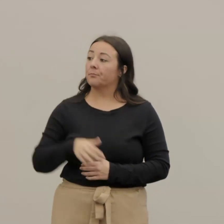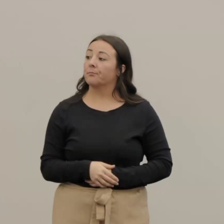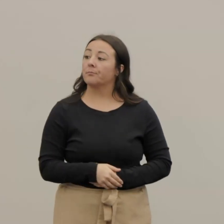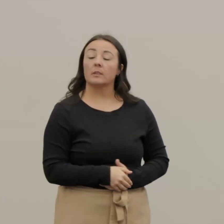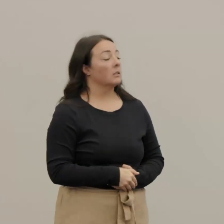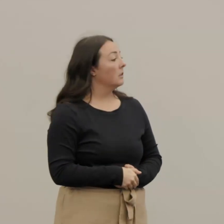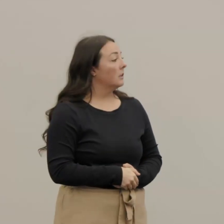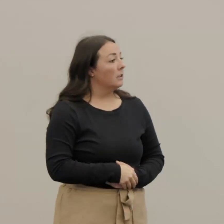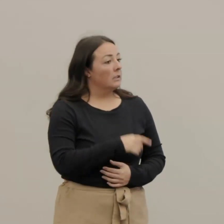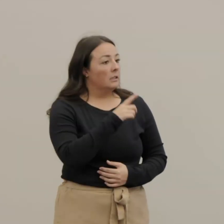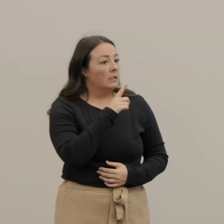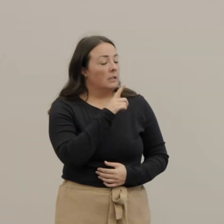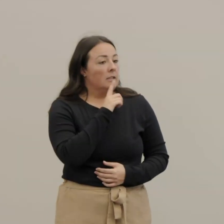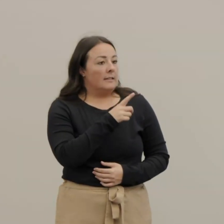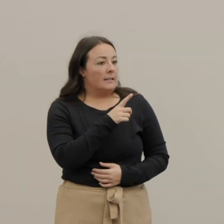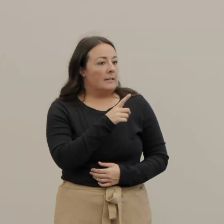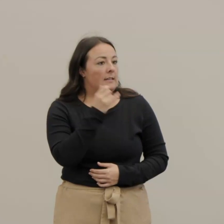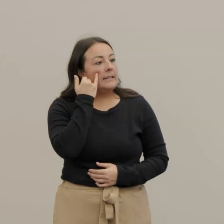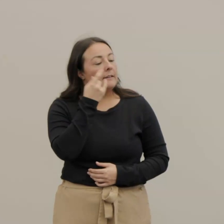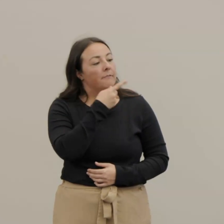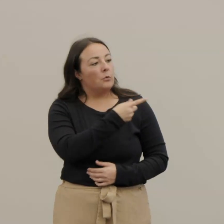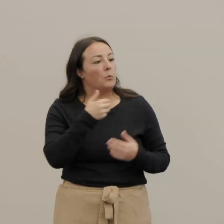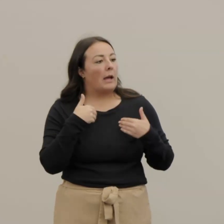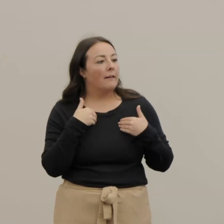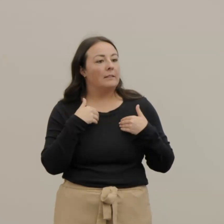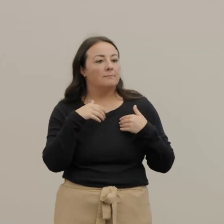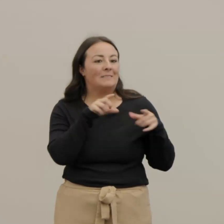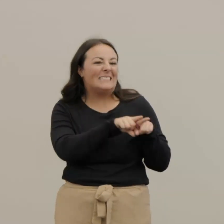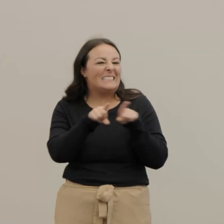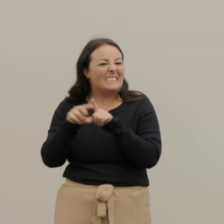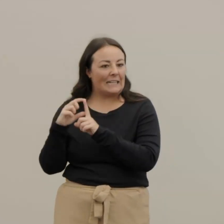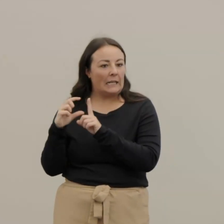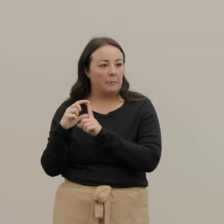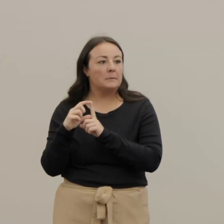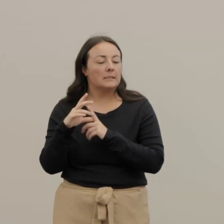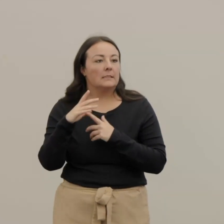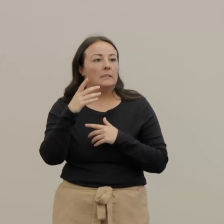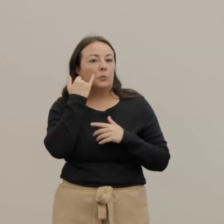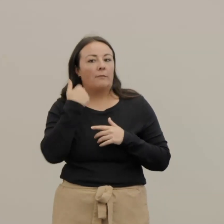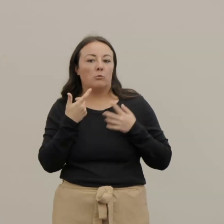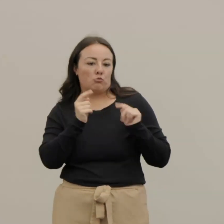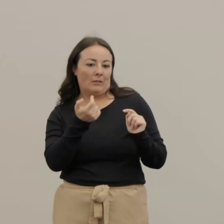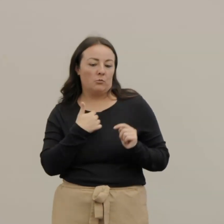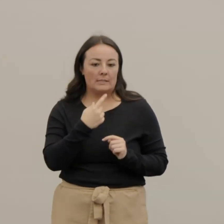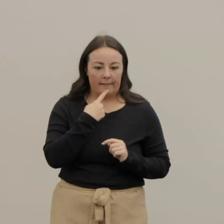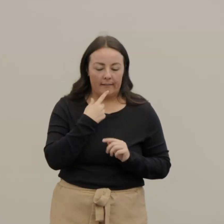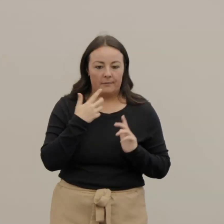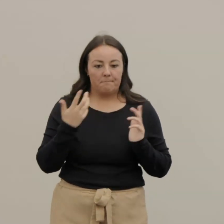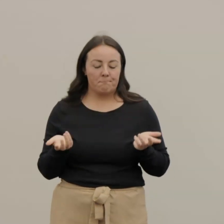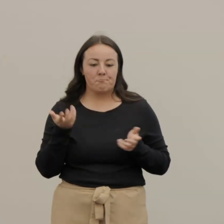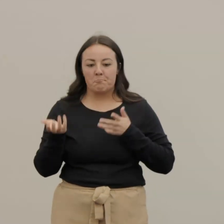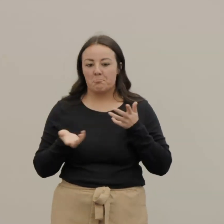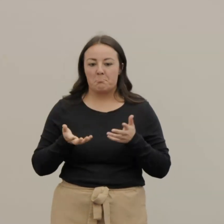Is there, like, if you were, you know how there's synonyms, so if I was trying to say that there was